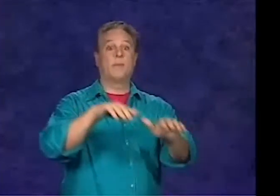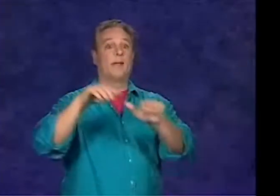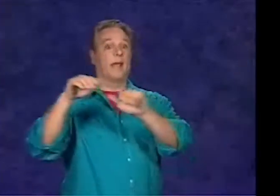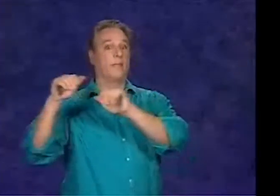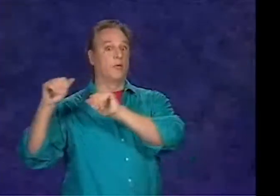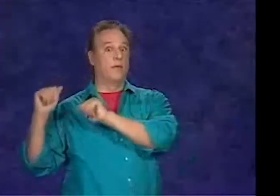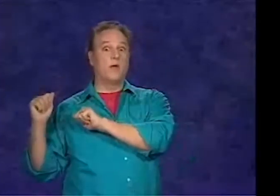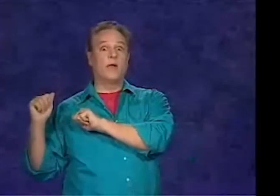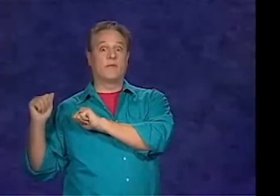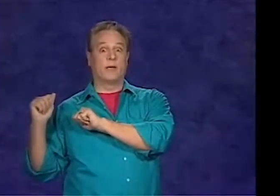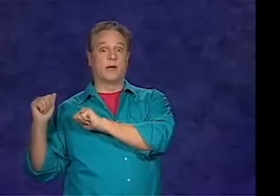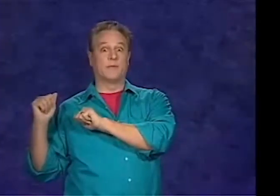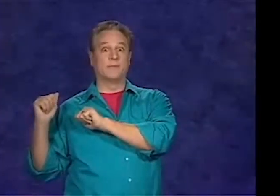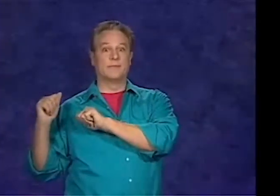here.